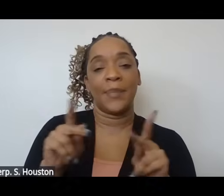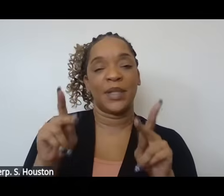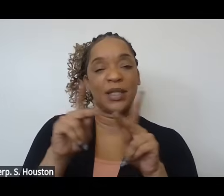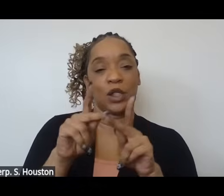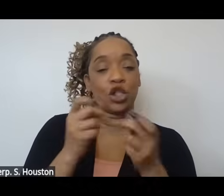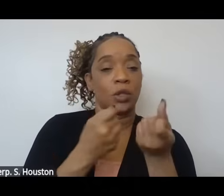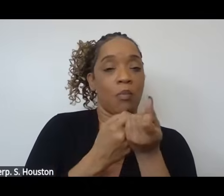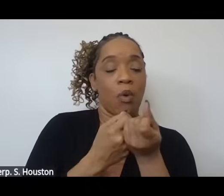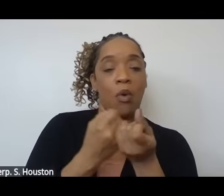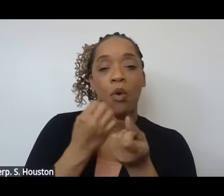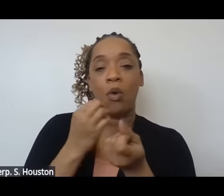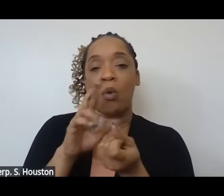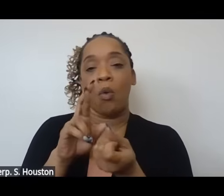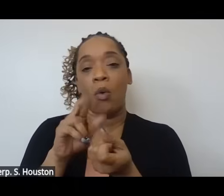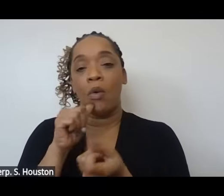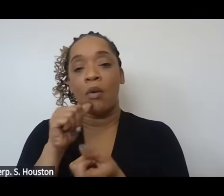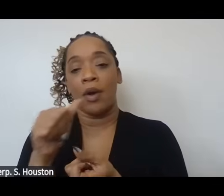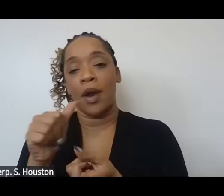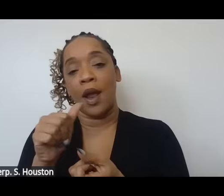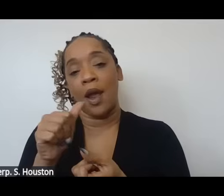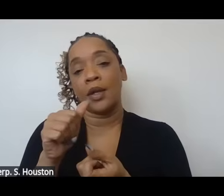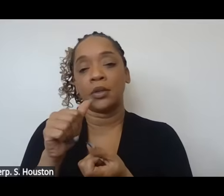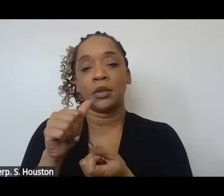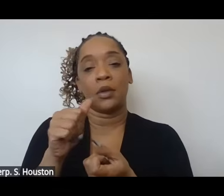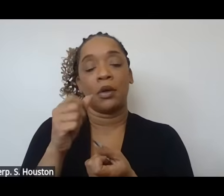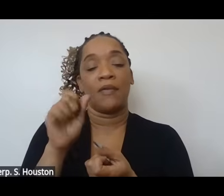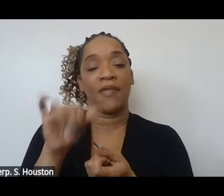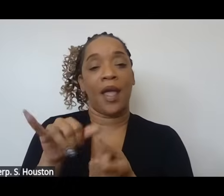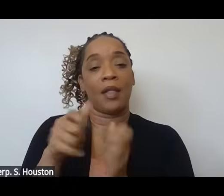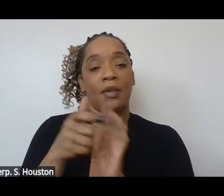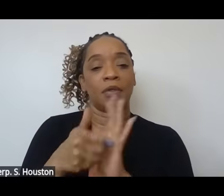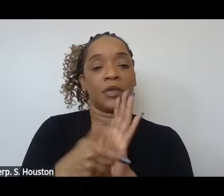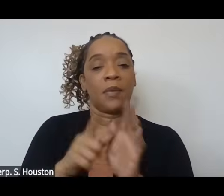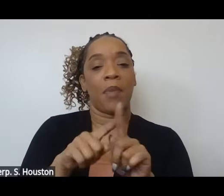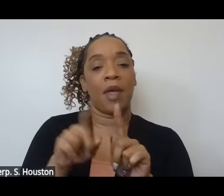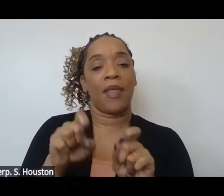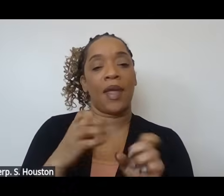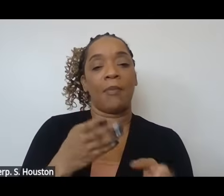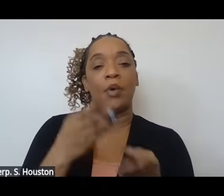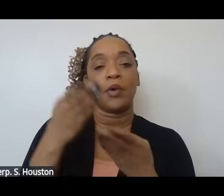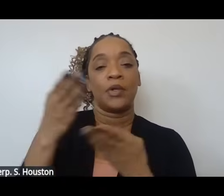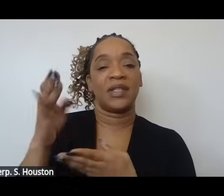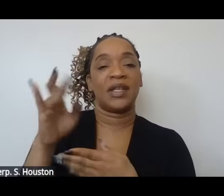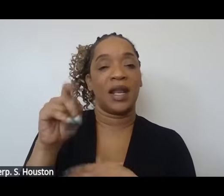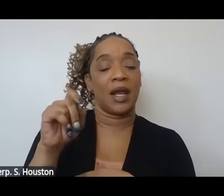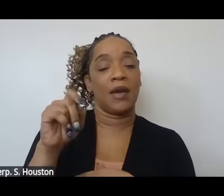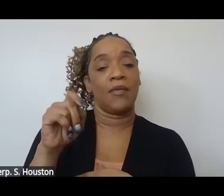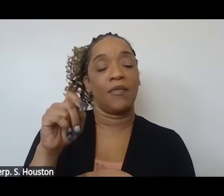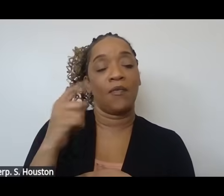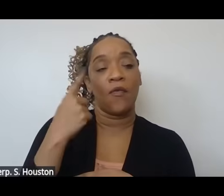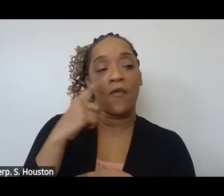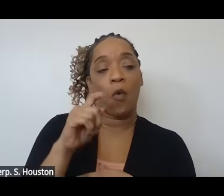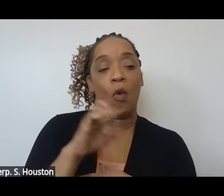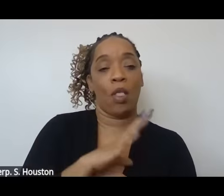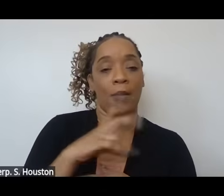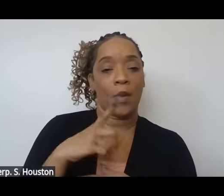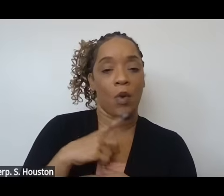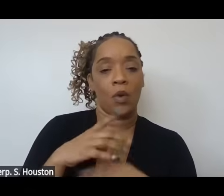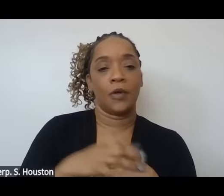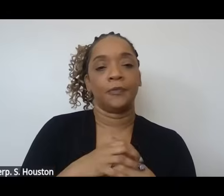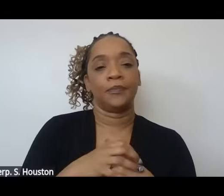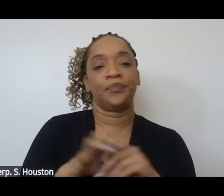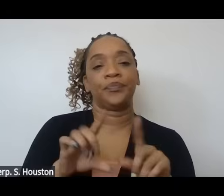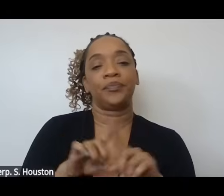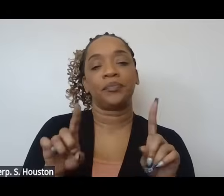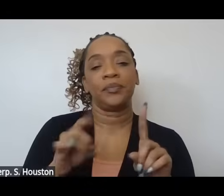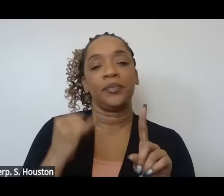it on behalf of the board. Basically just provide sort of extension of the technical support that we're providing to the legislature. But we can, I mean, if